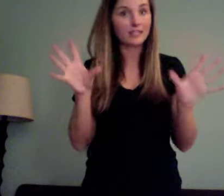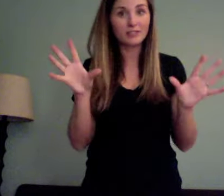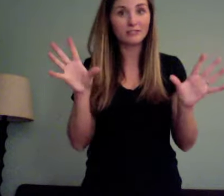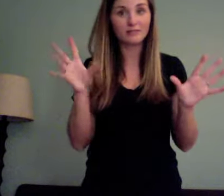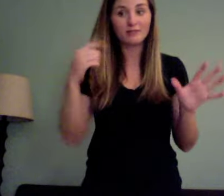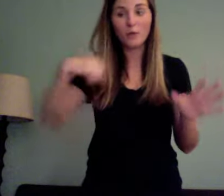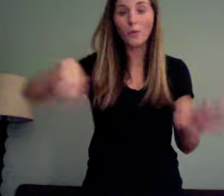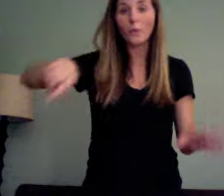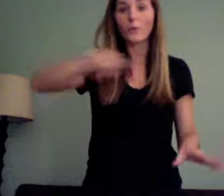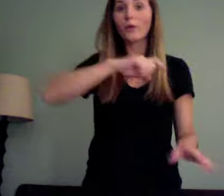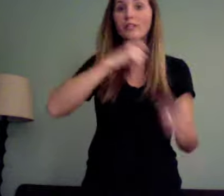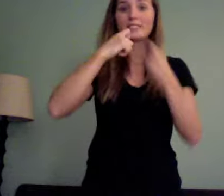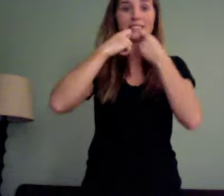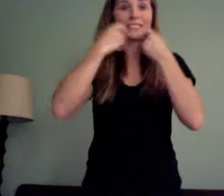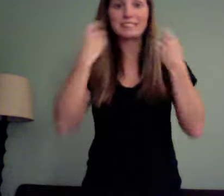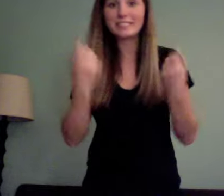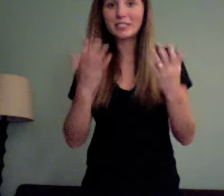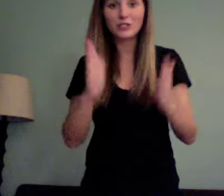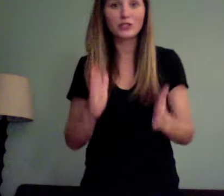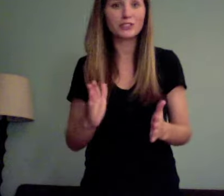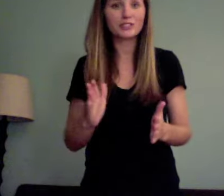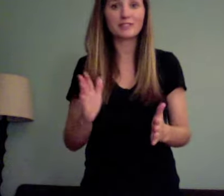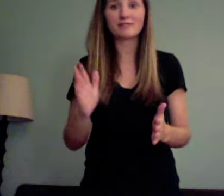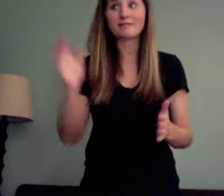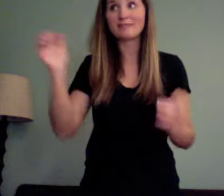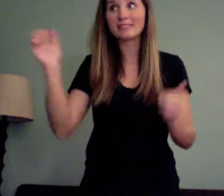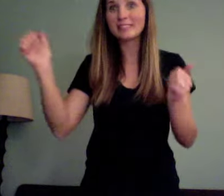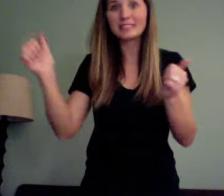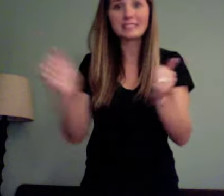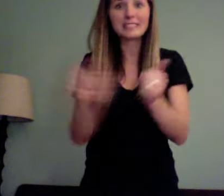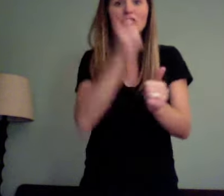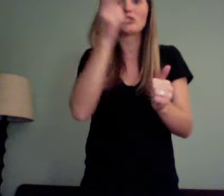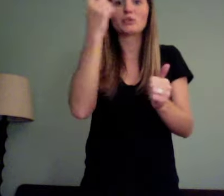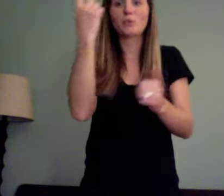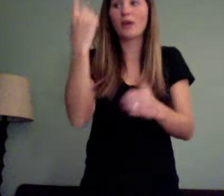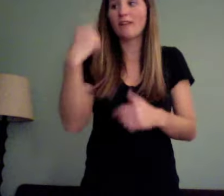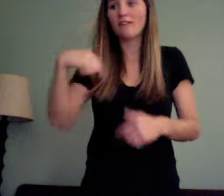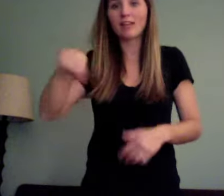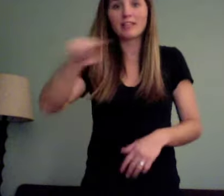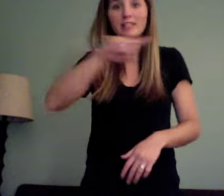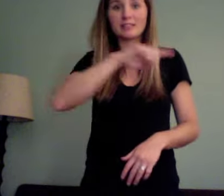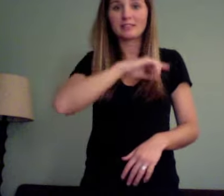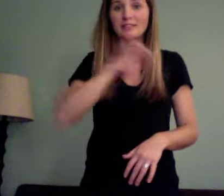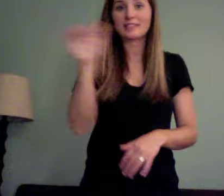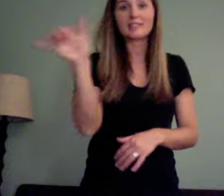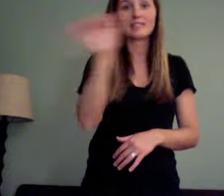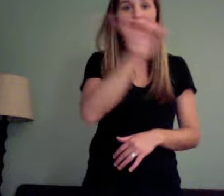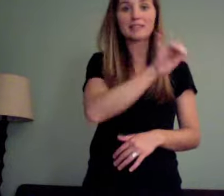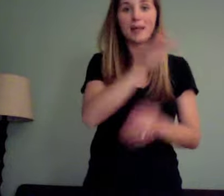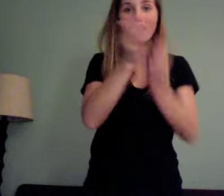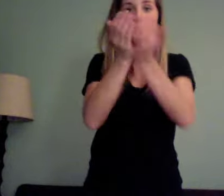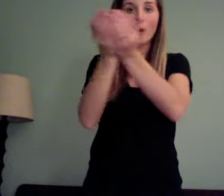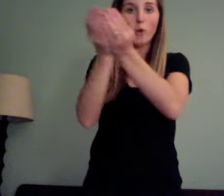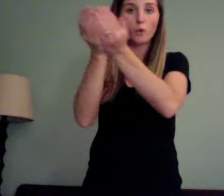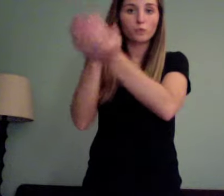sinners, every one of us, in the same sinking boat with everyone else. The reason you feel